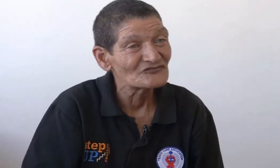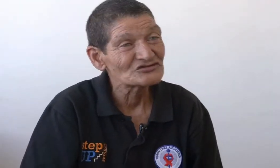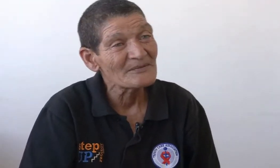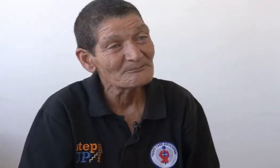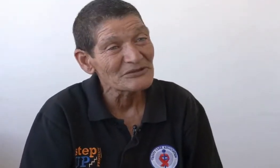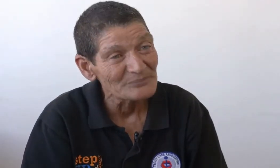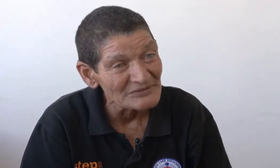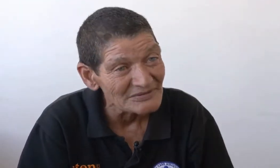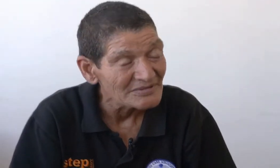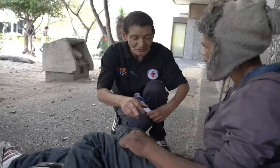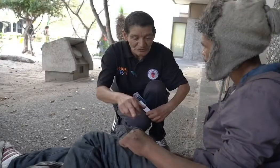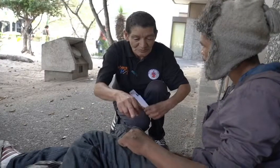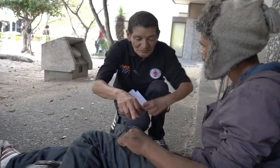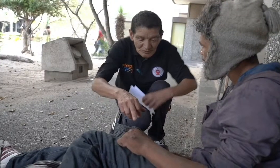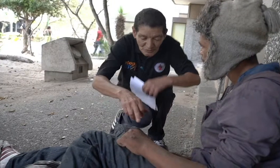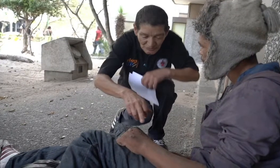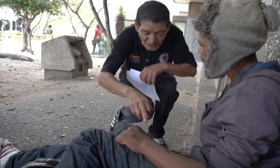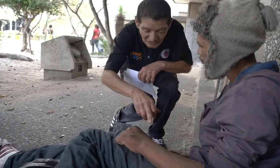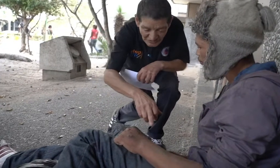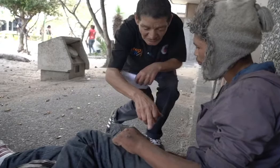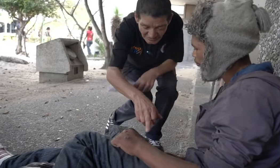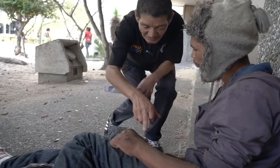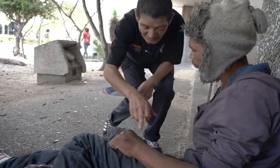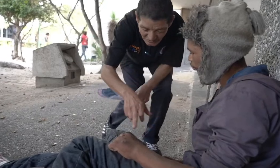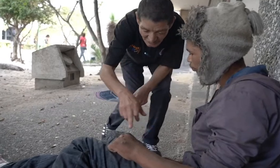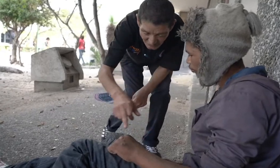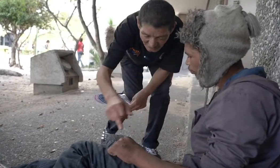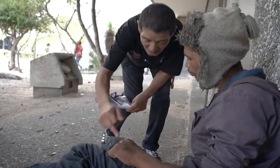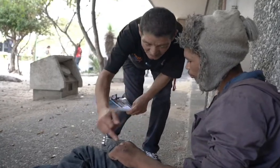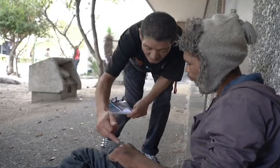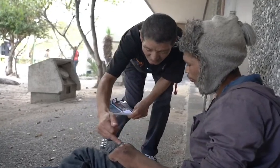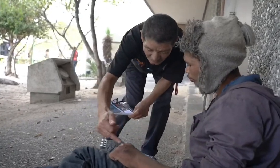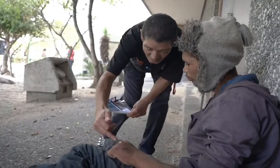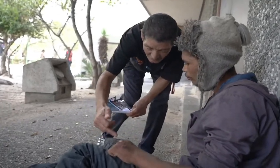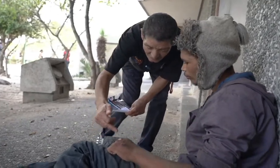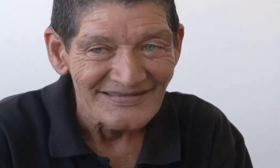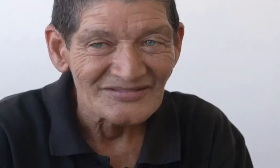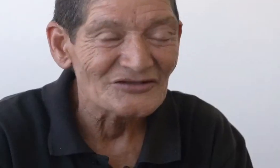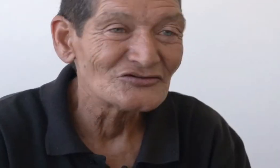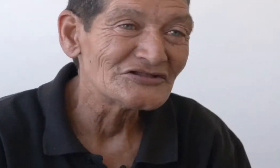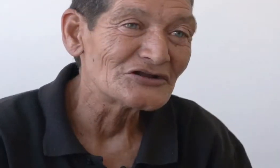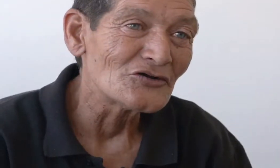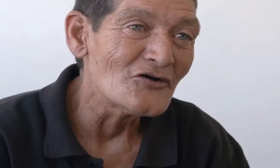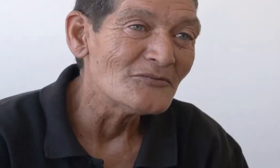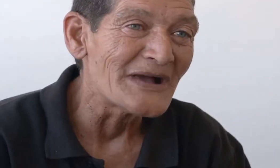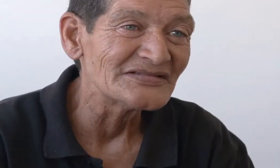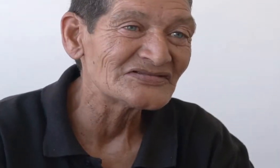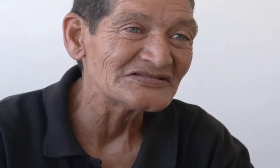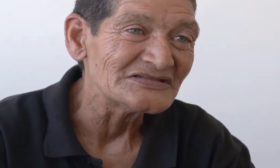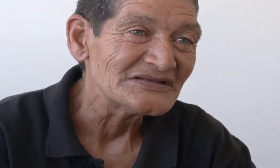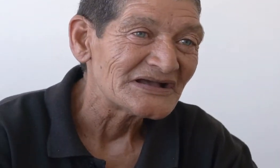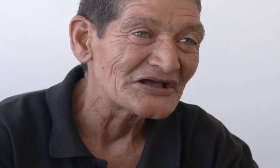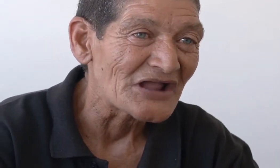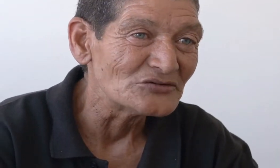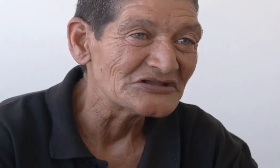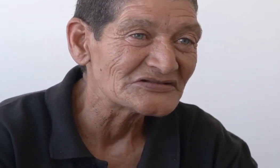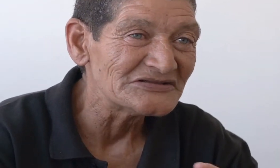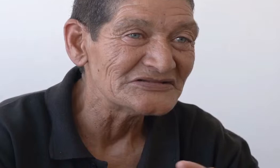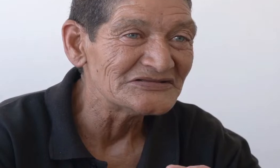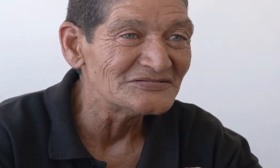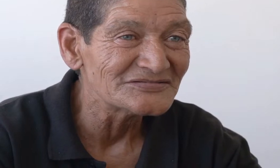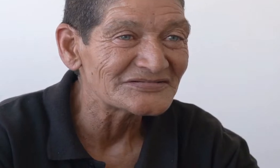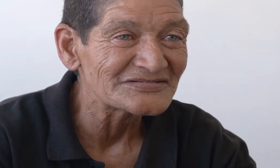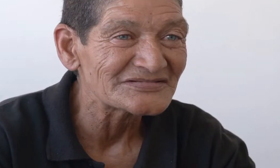But for some people, it's like we're encouraging people to spike up. They got the wrong mindset around the